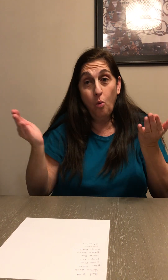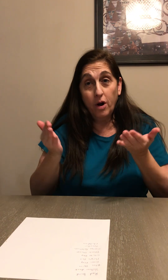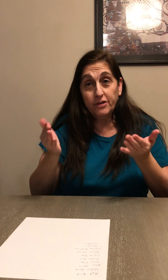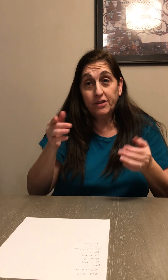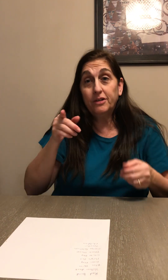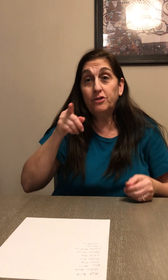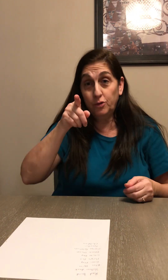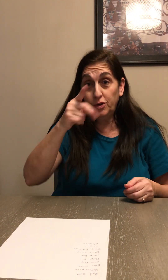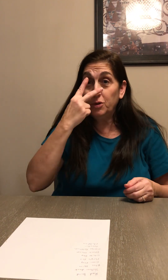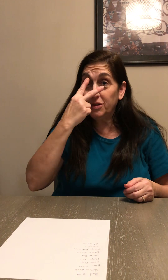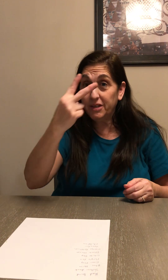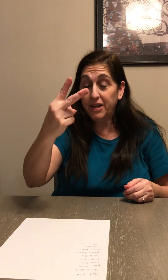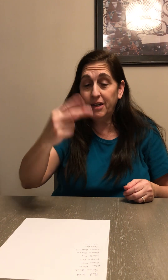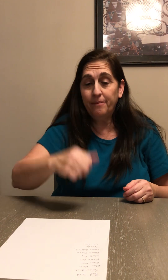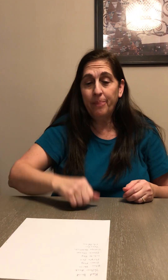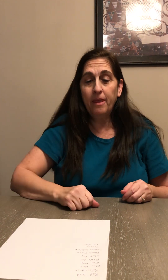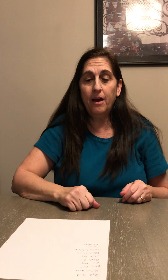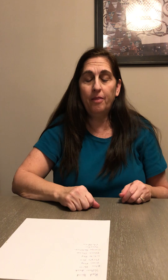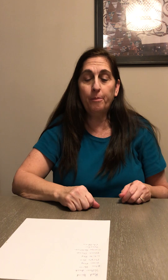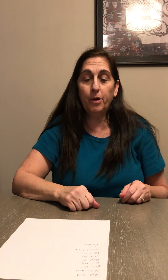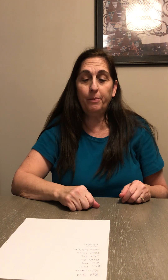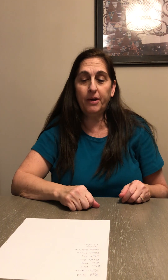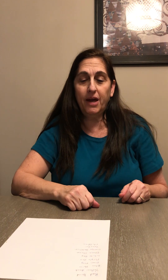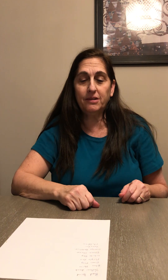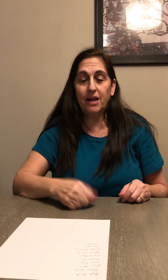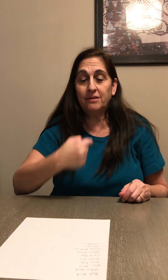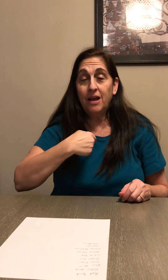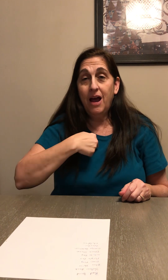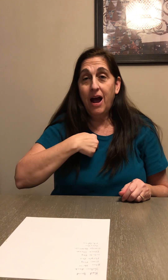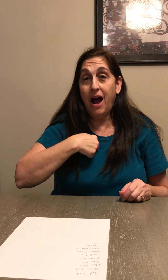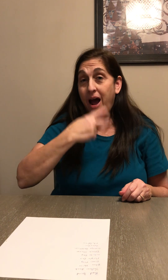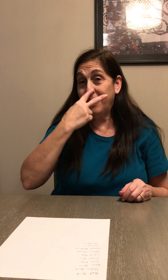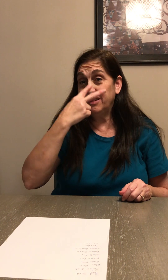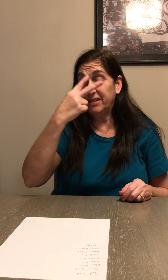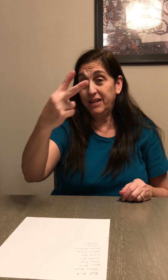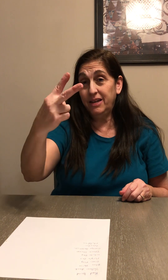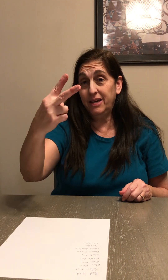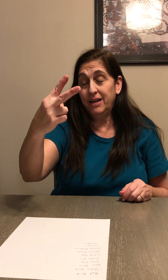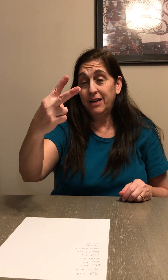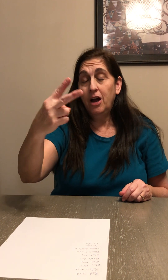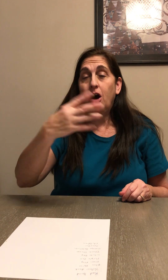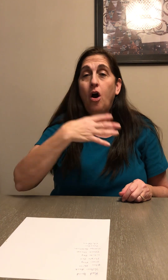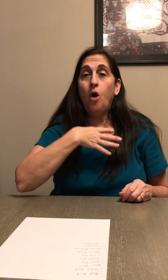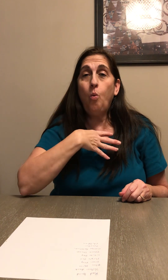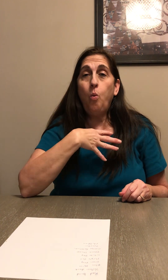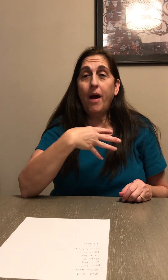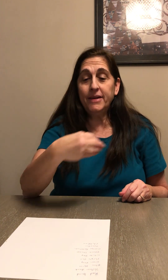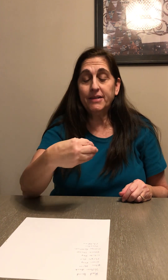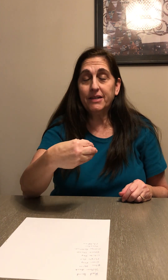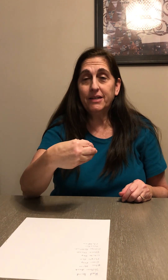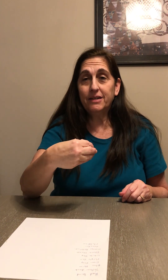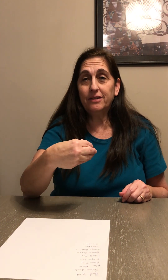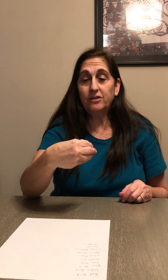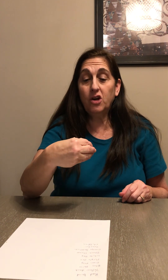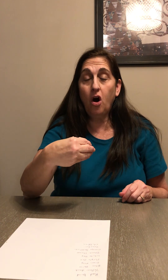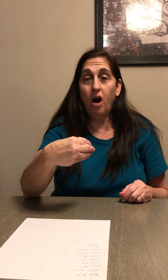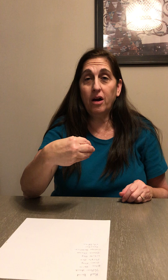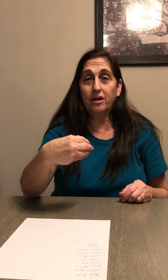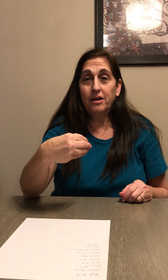What do you see? And the purple cat says, I see a white dog.